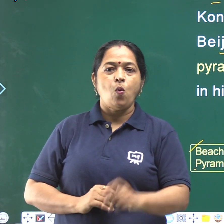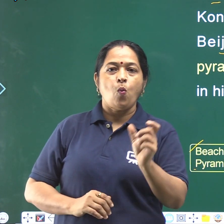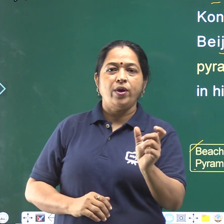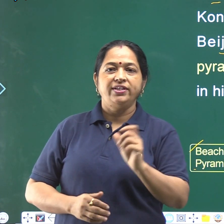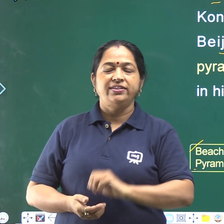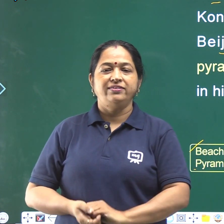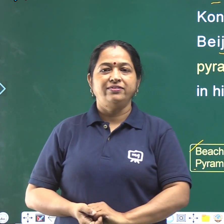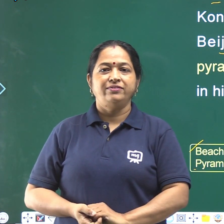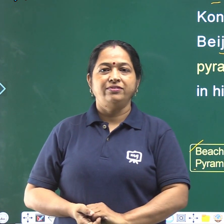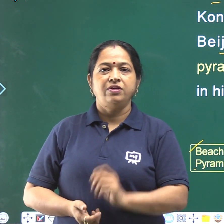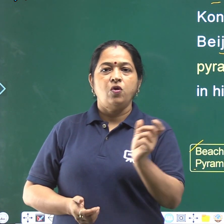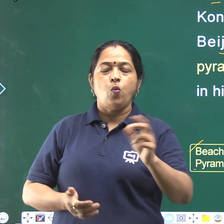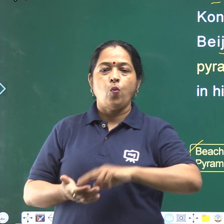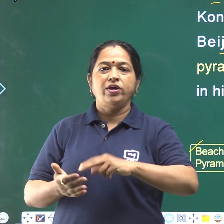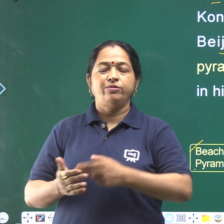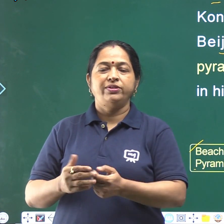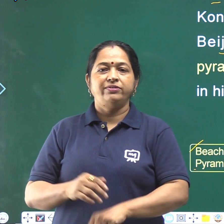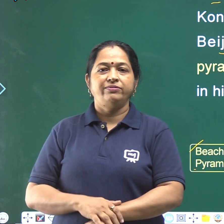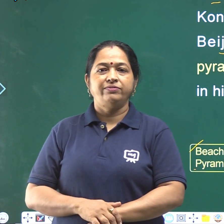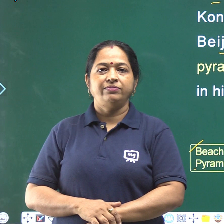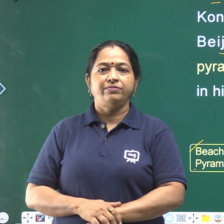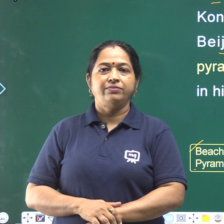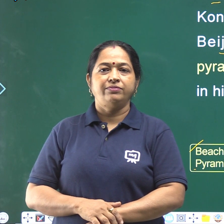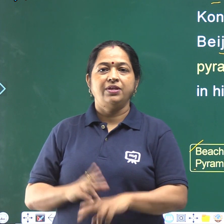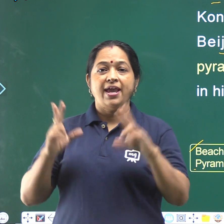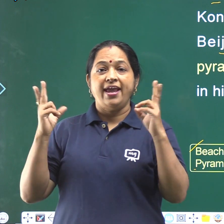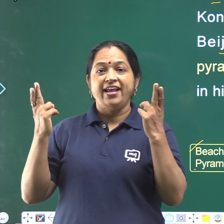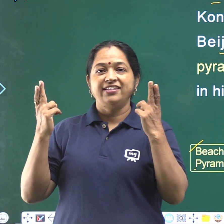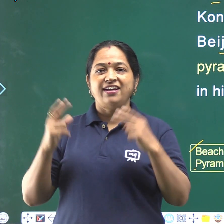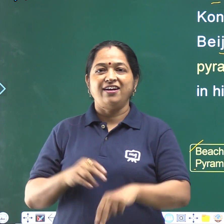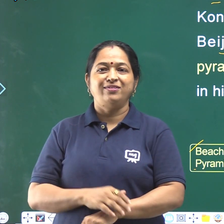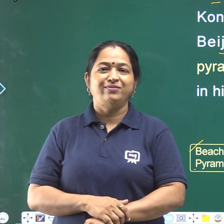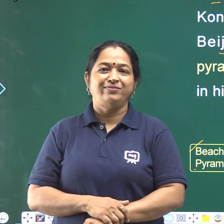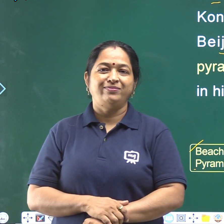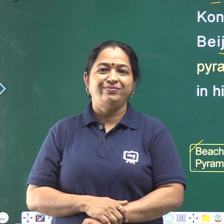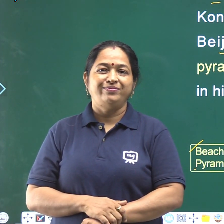Wish. Wish means ichha.